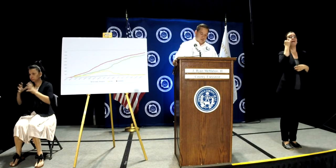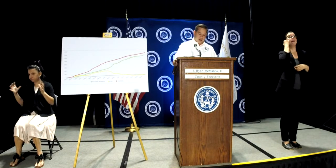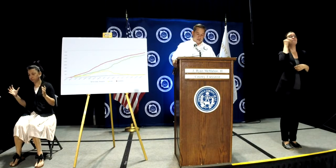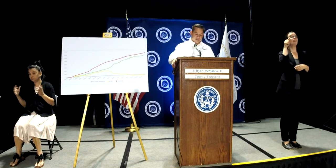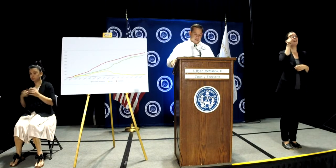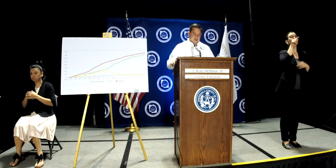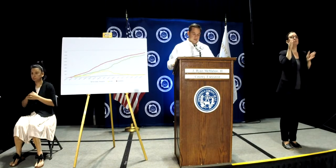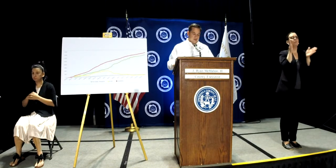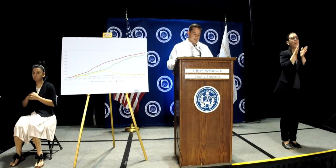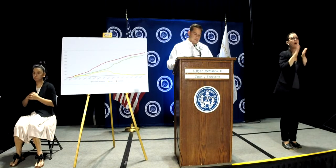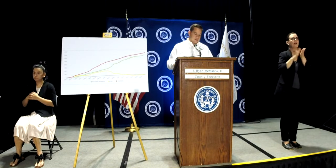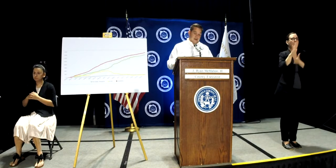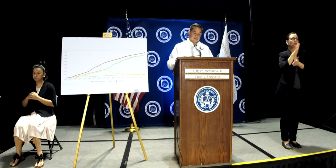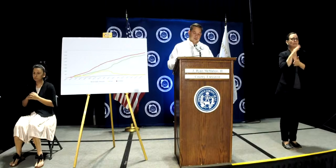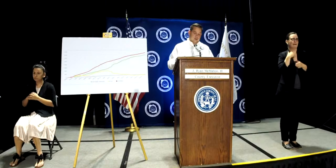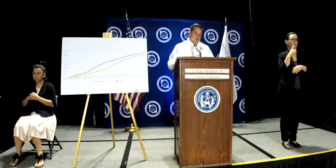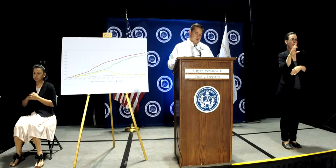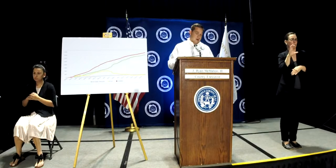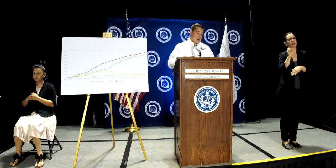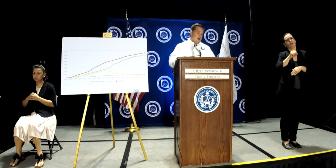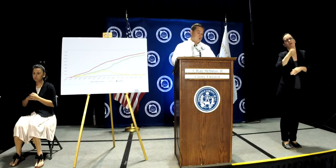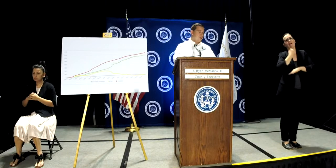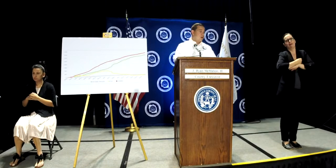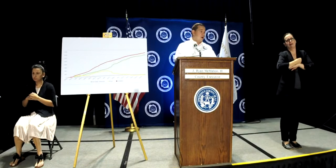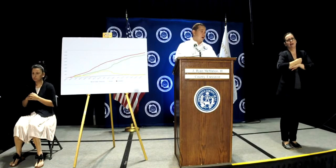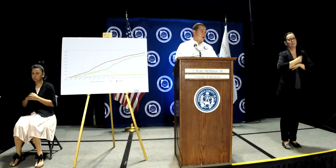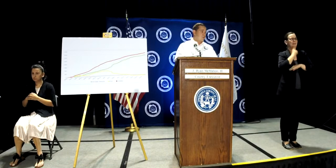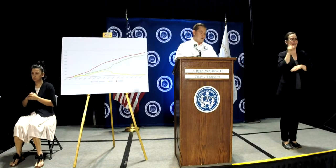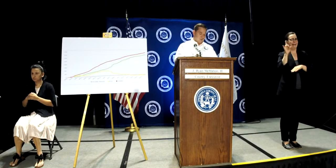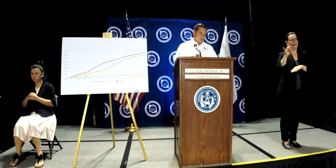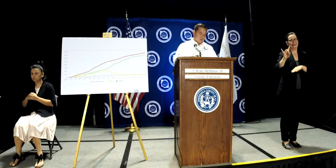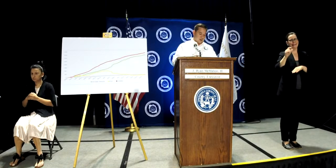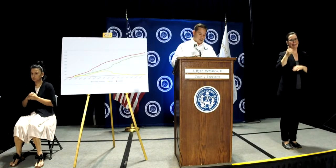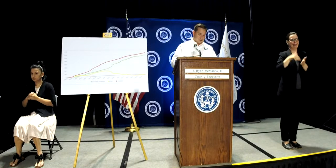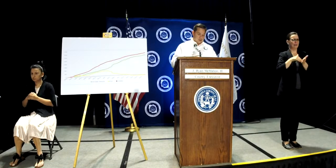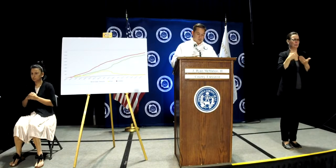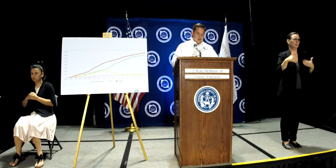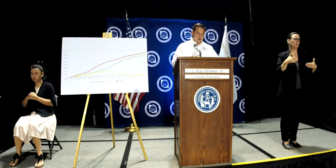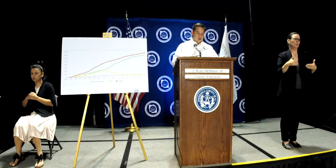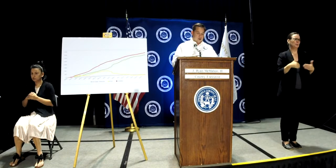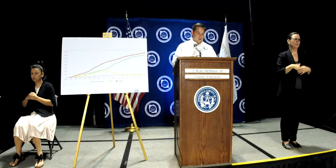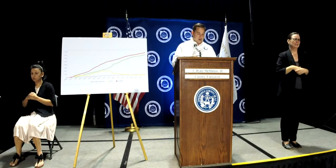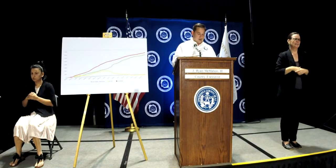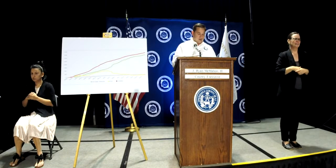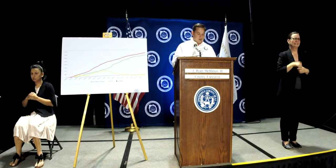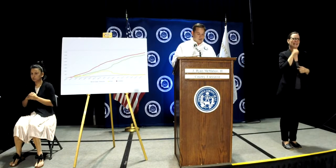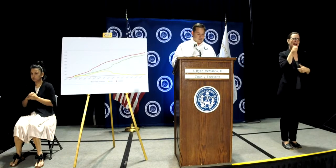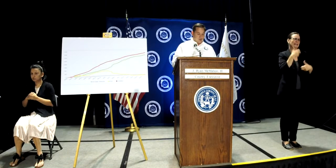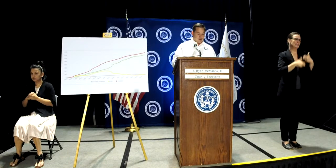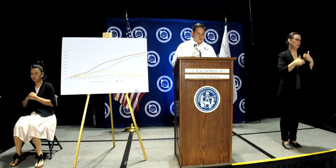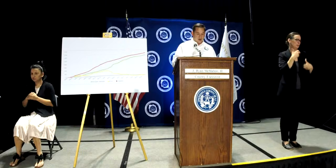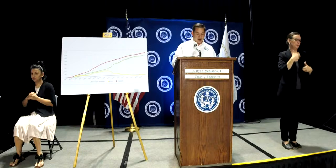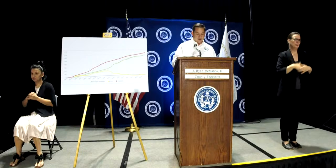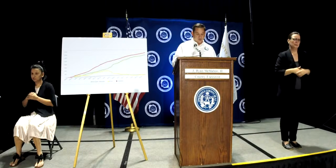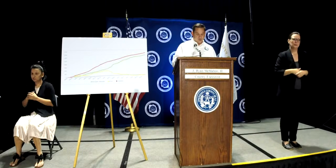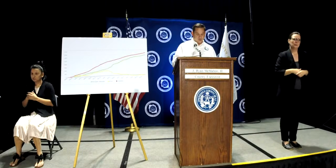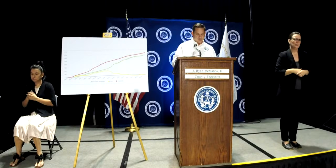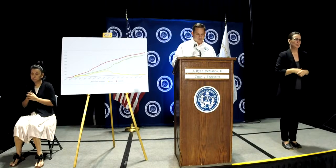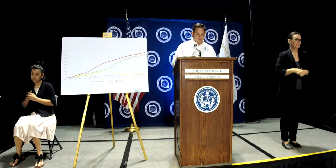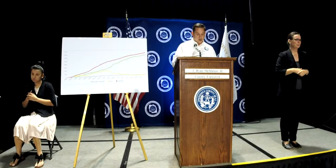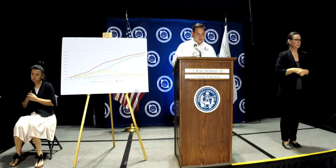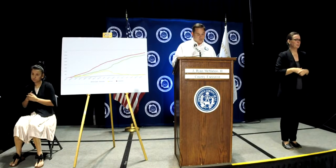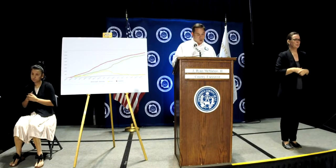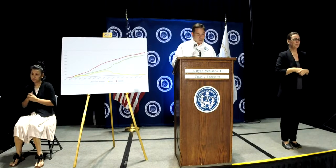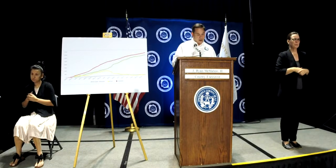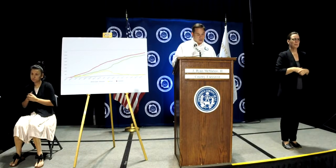we're looking at it to date. This is not even an issue right now compared when we look at our data with all of our colleges